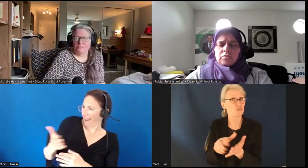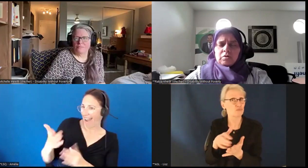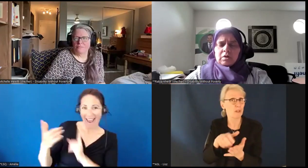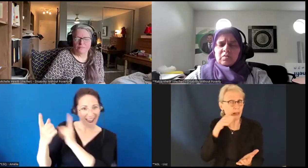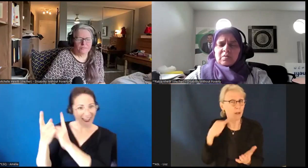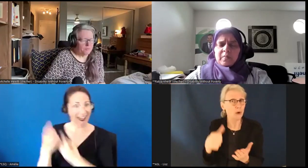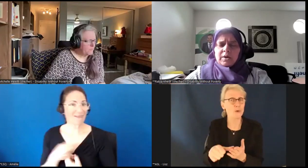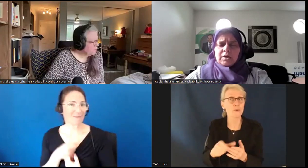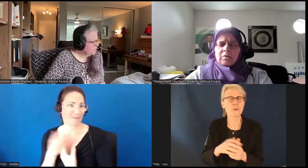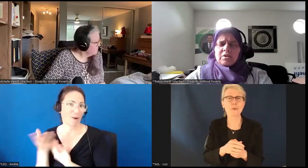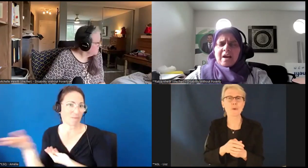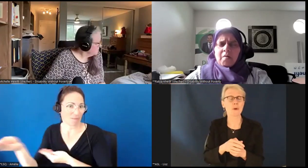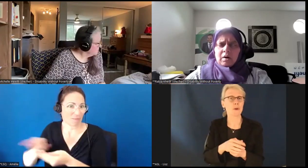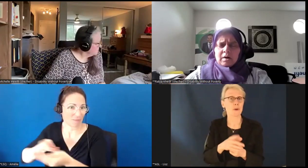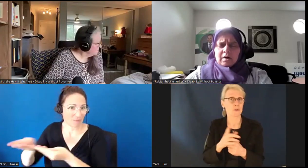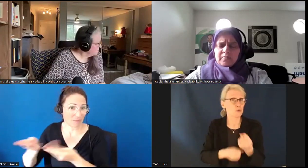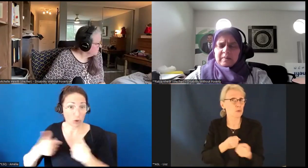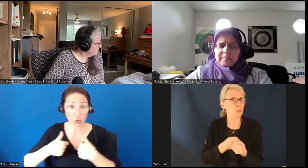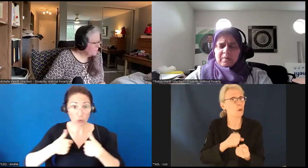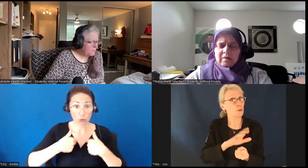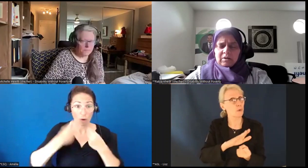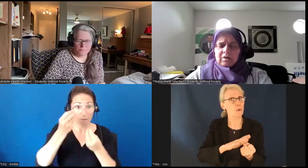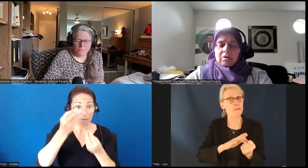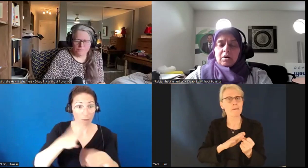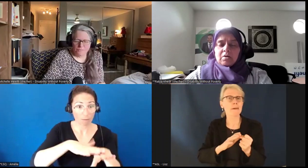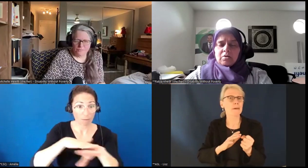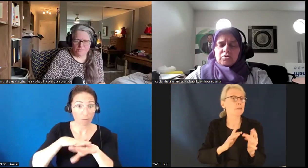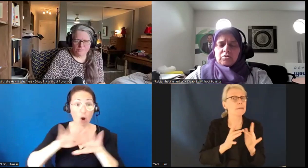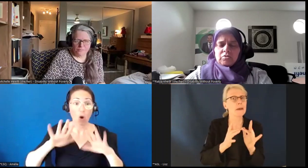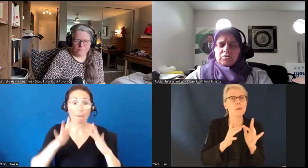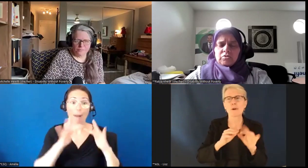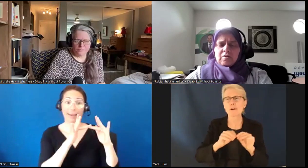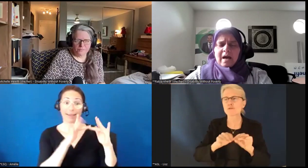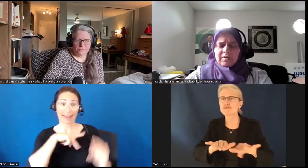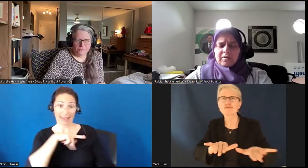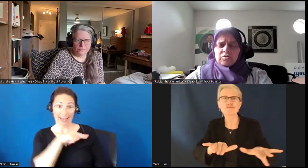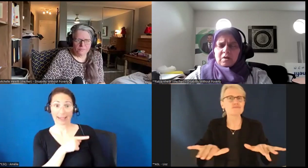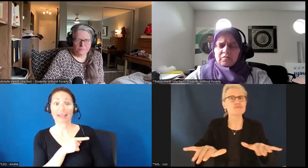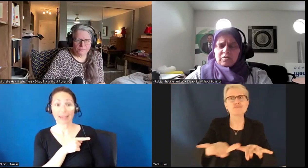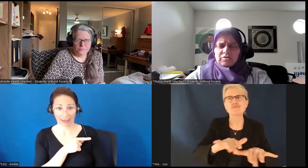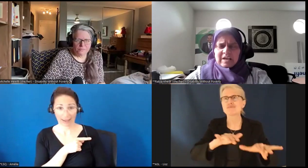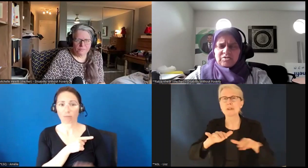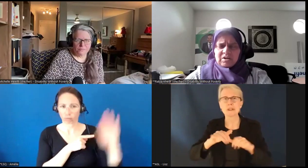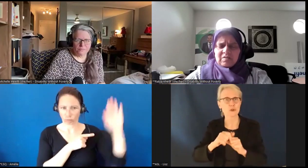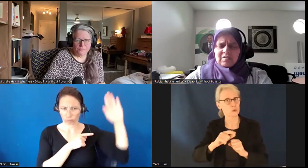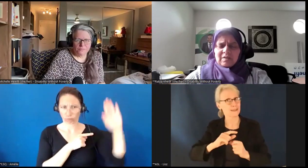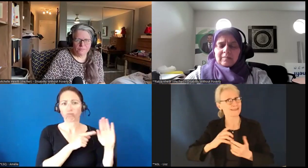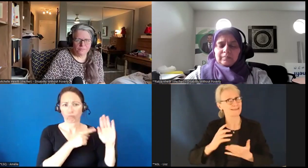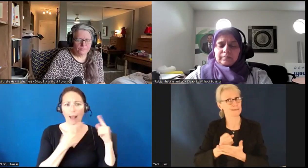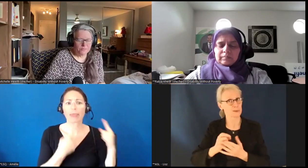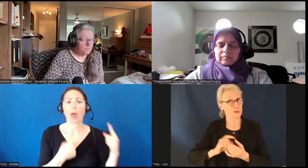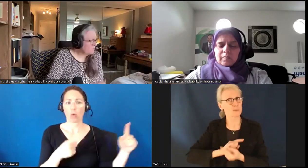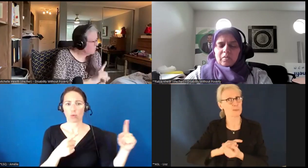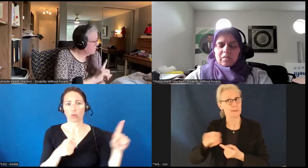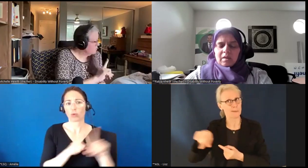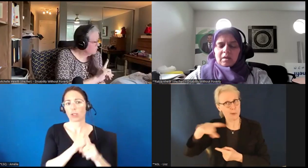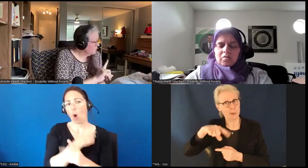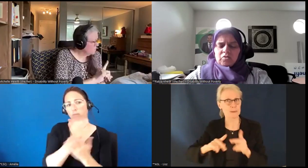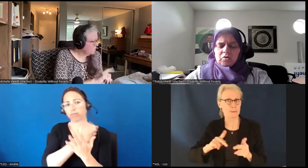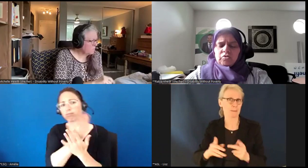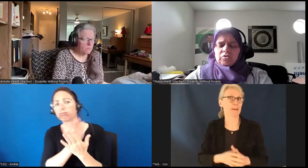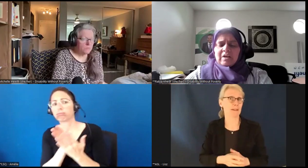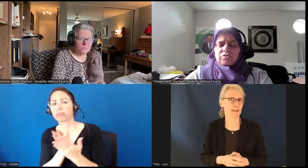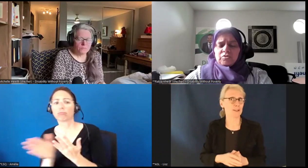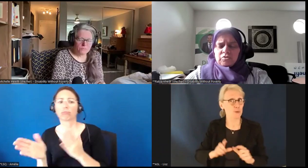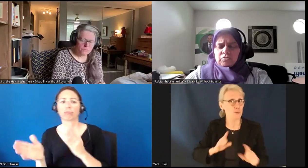to support your network of people out there, to have those conversations.